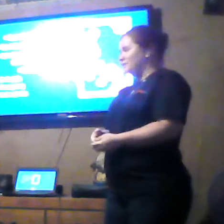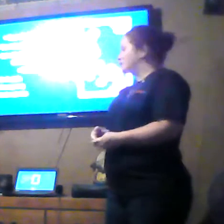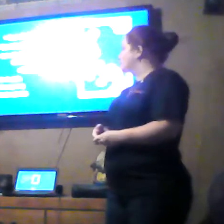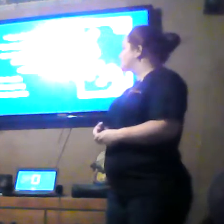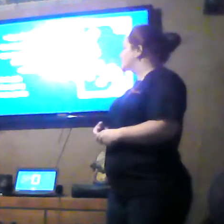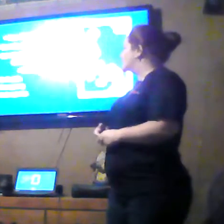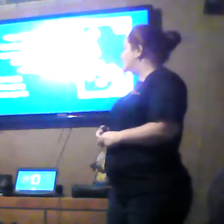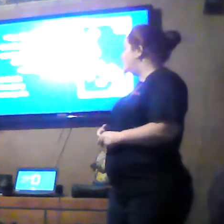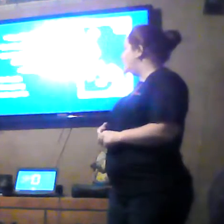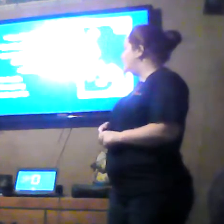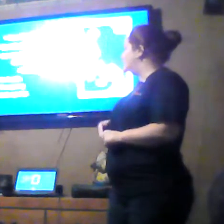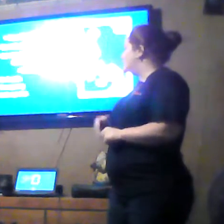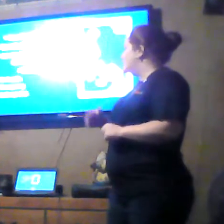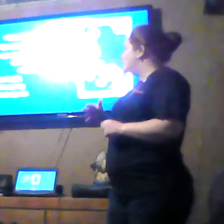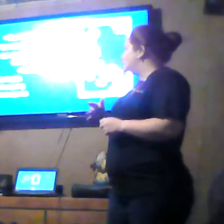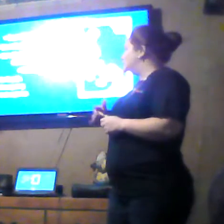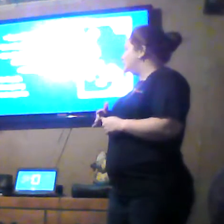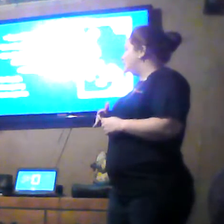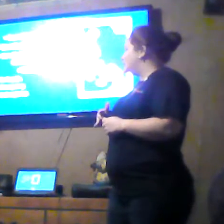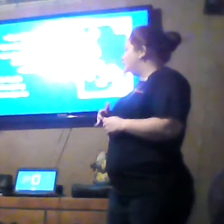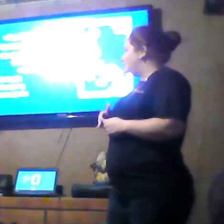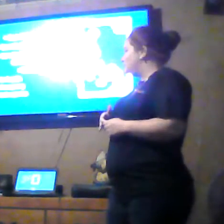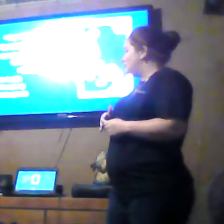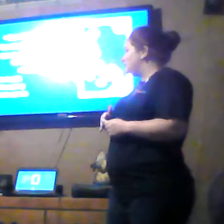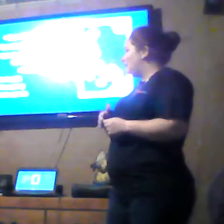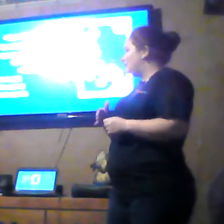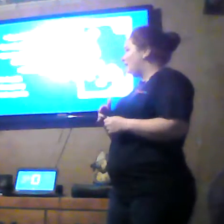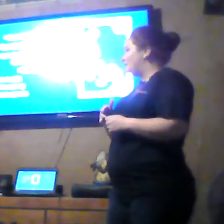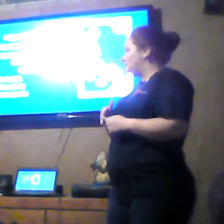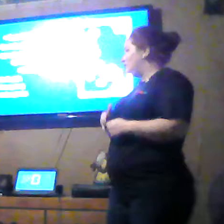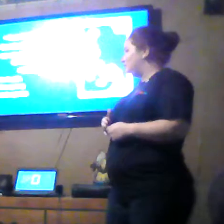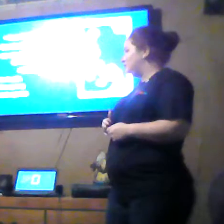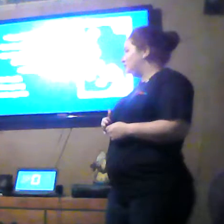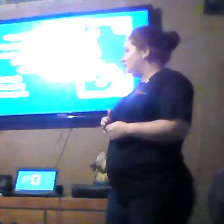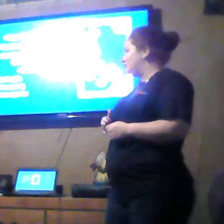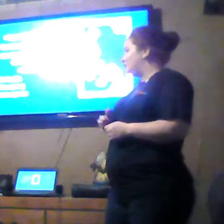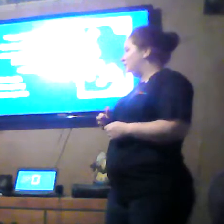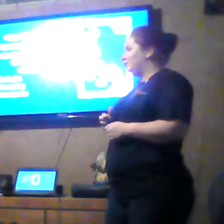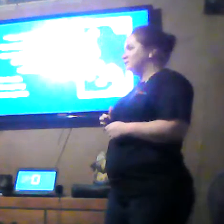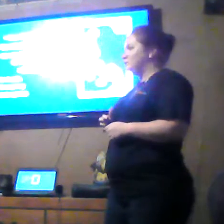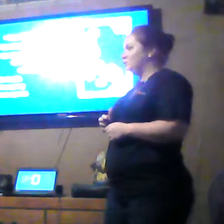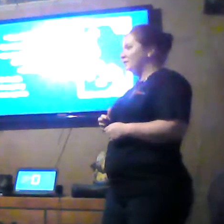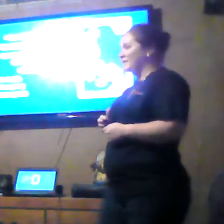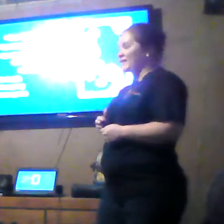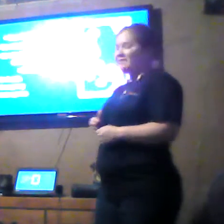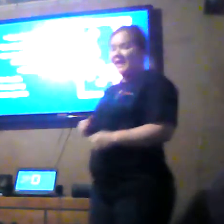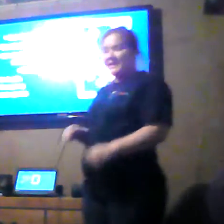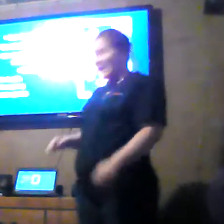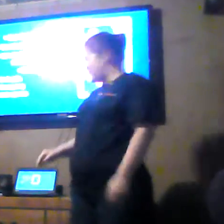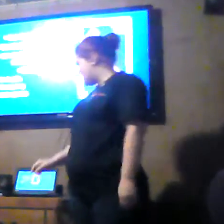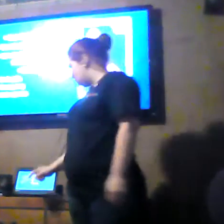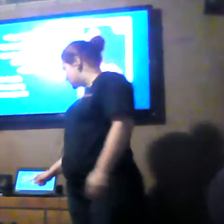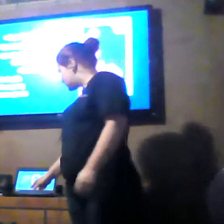meter. Um, Brucella are non-motile. They have no flagella. They're non-sporing, and they lack capsules.